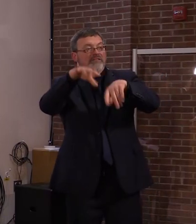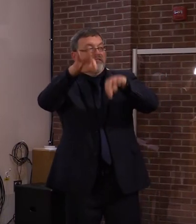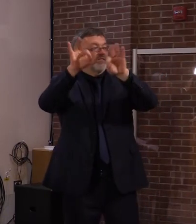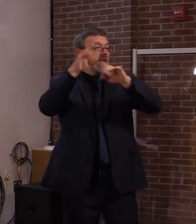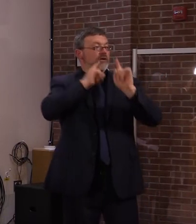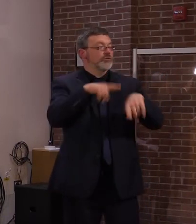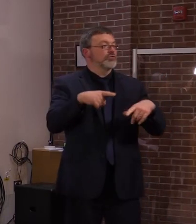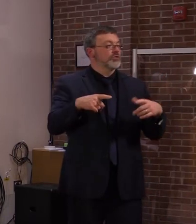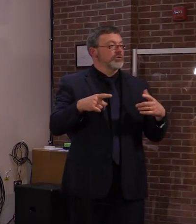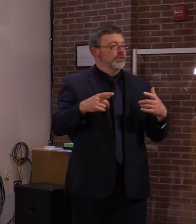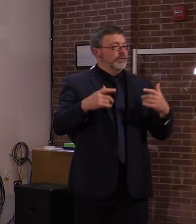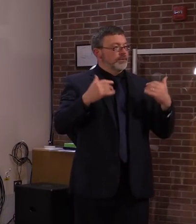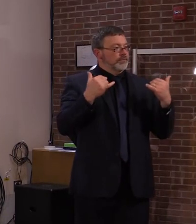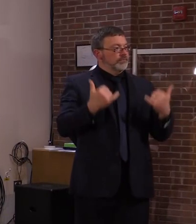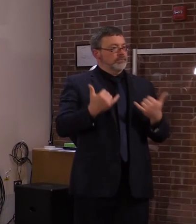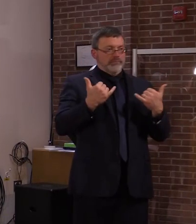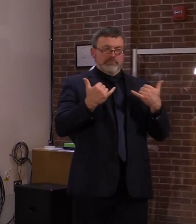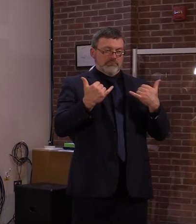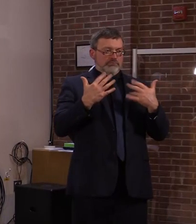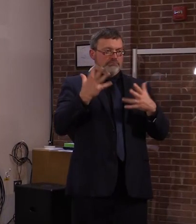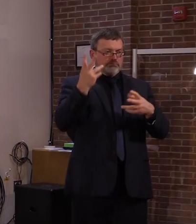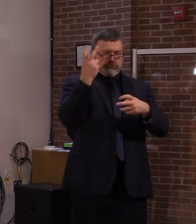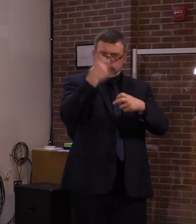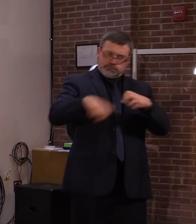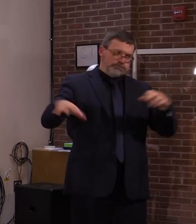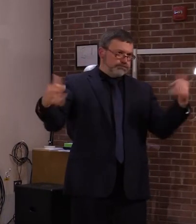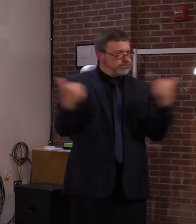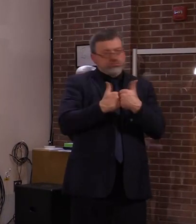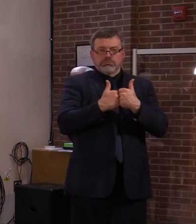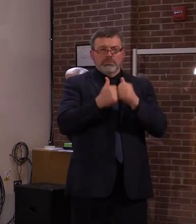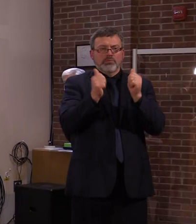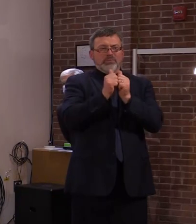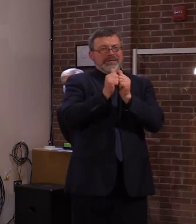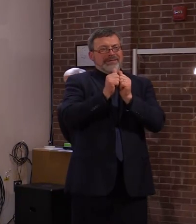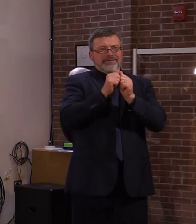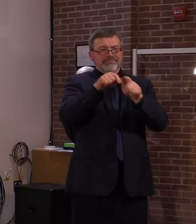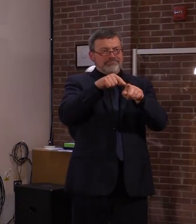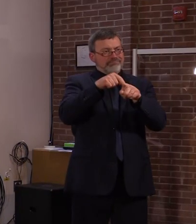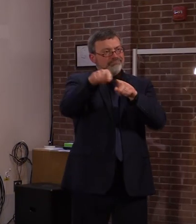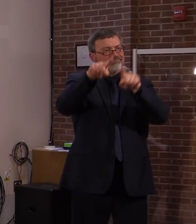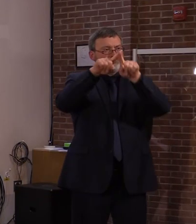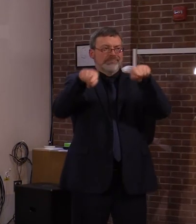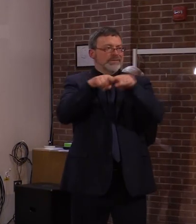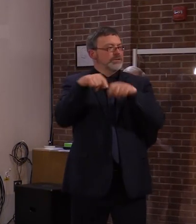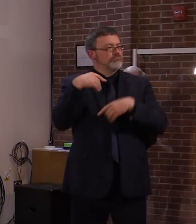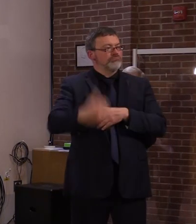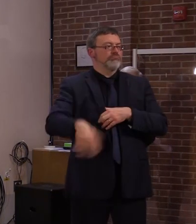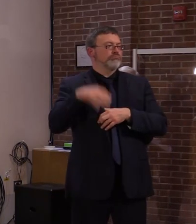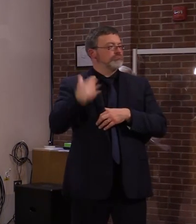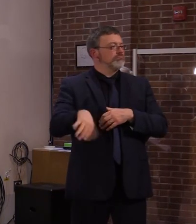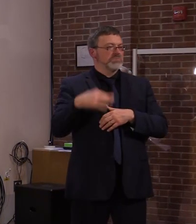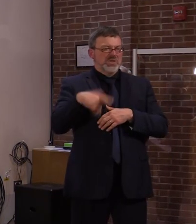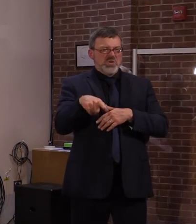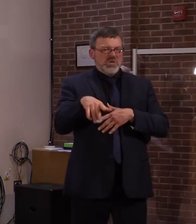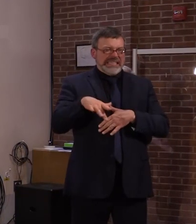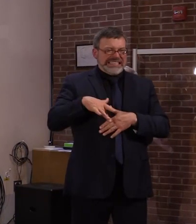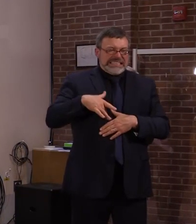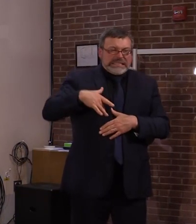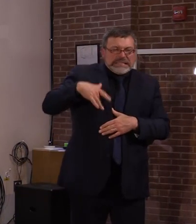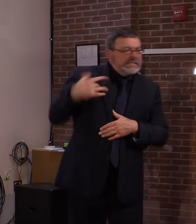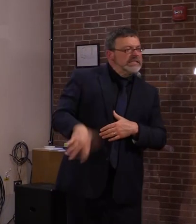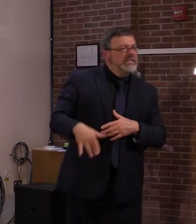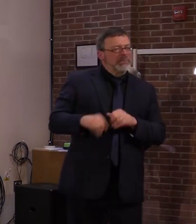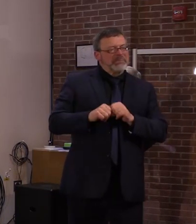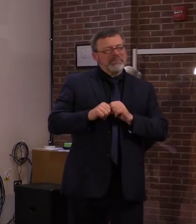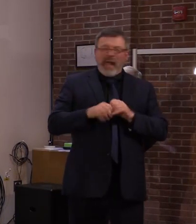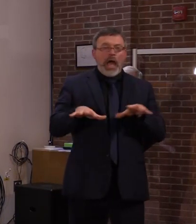now with this variant, because the variant works so quickly and infects so quickly. So it's been difficult